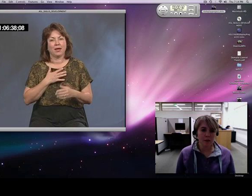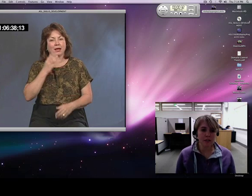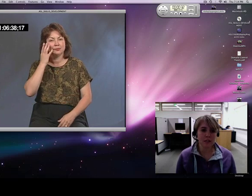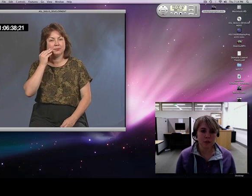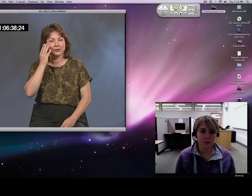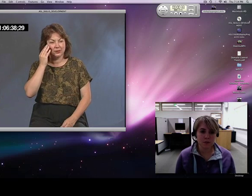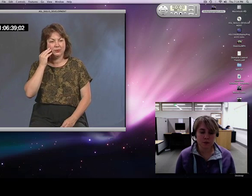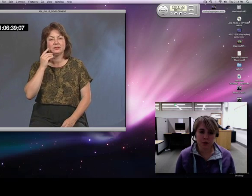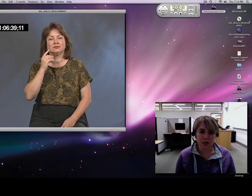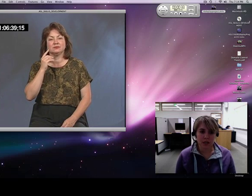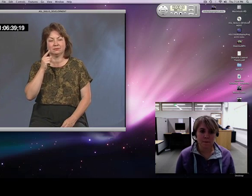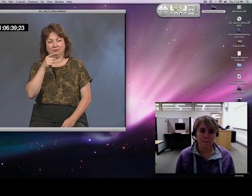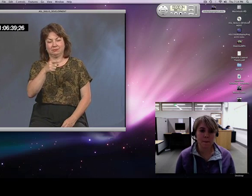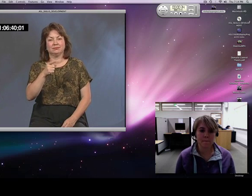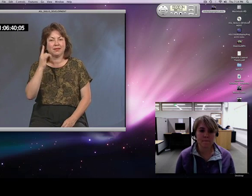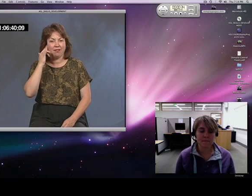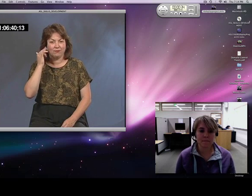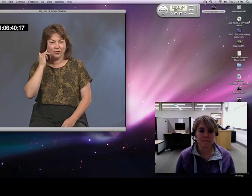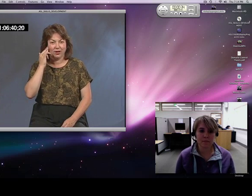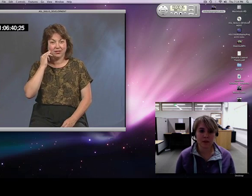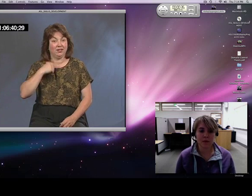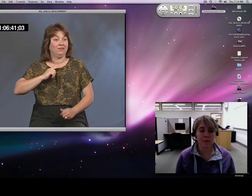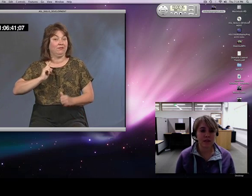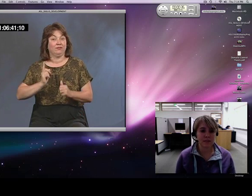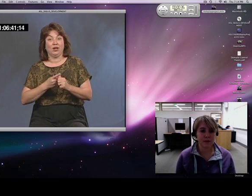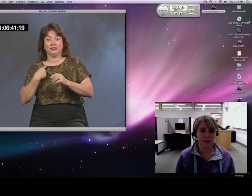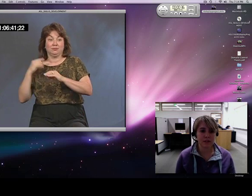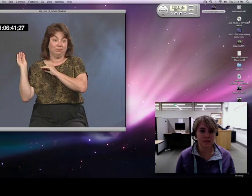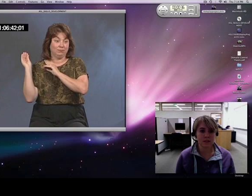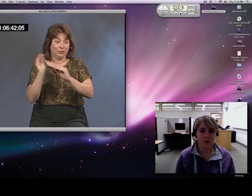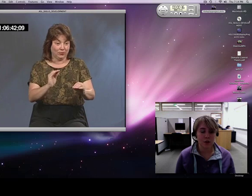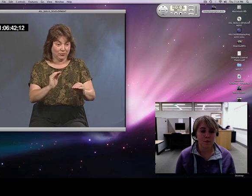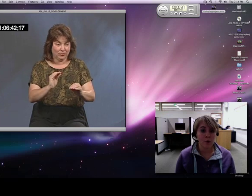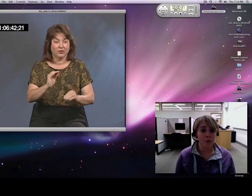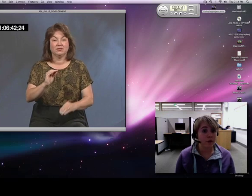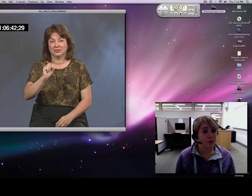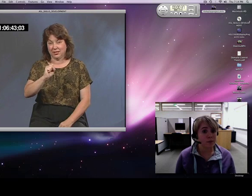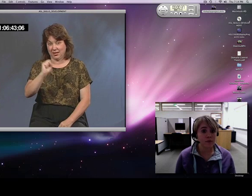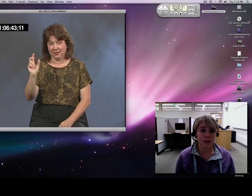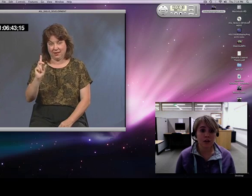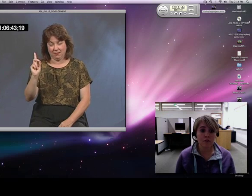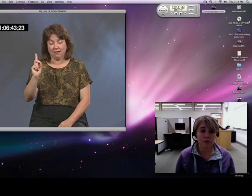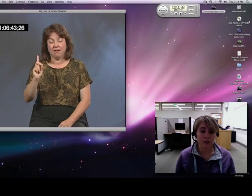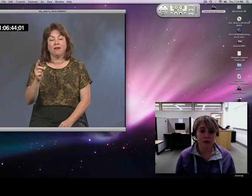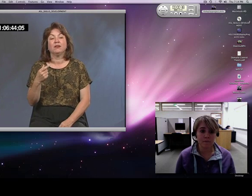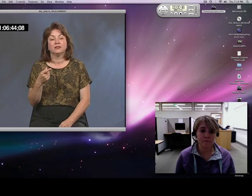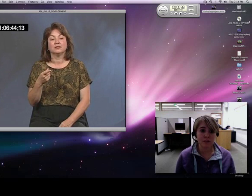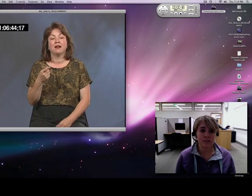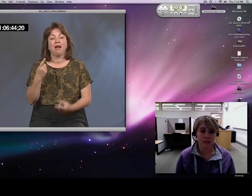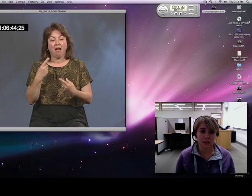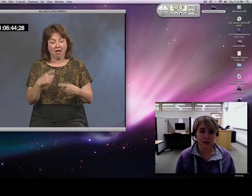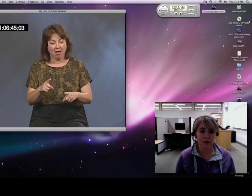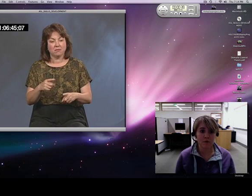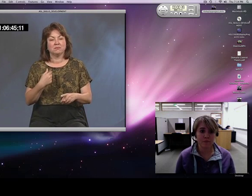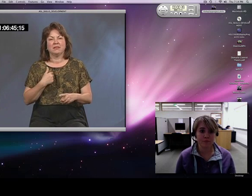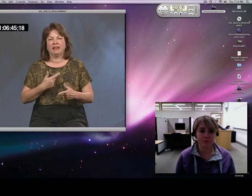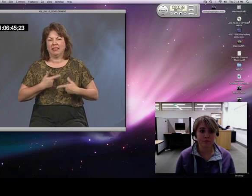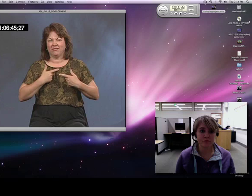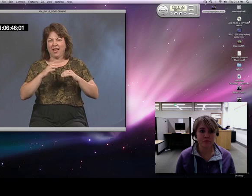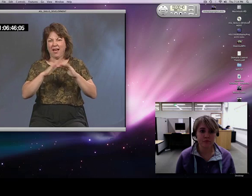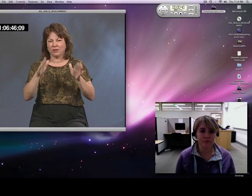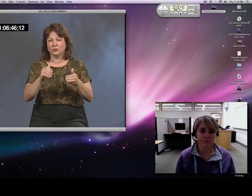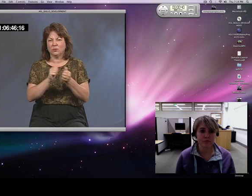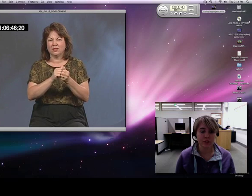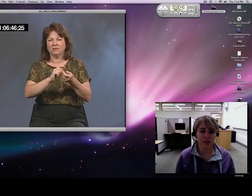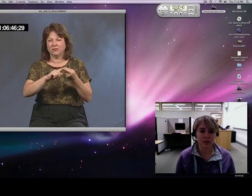I'm going to tell you a story about my experience. When I first moved to California, San Diego,